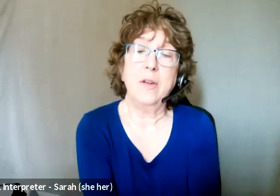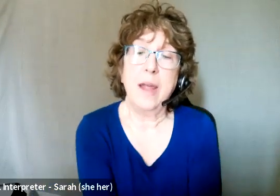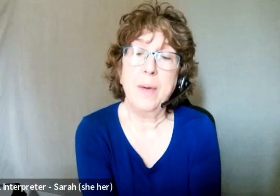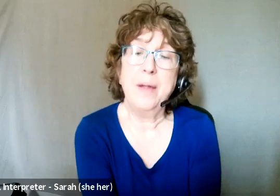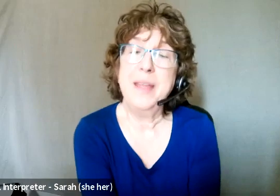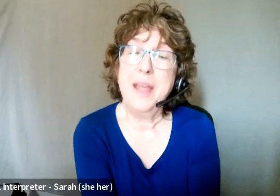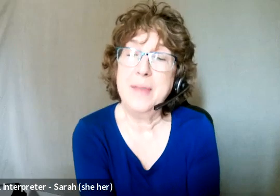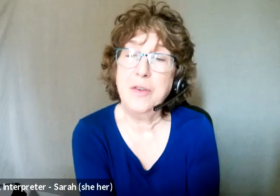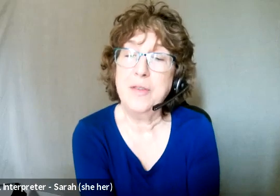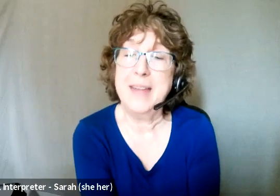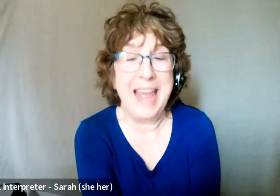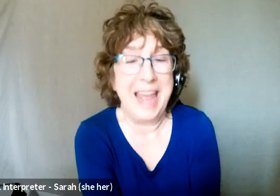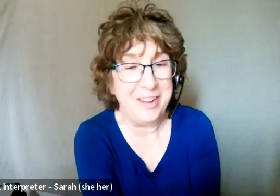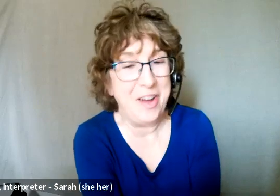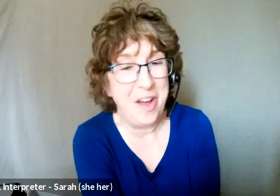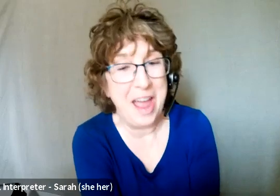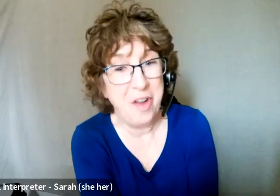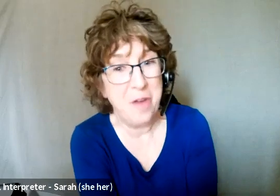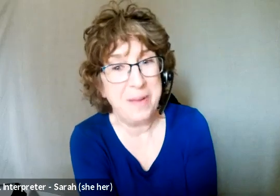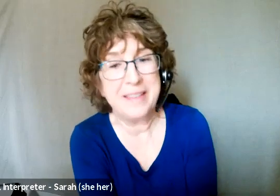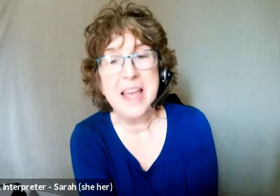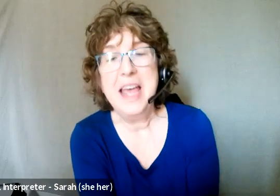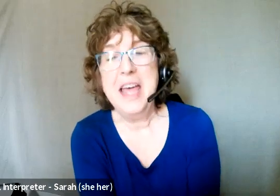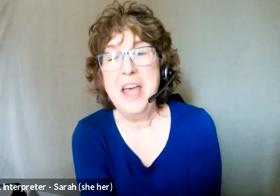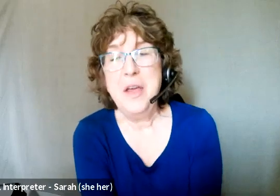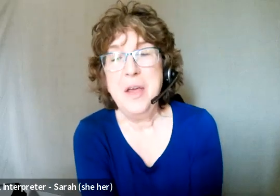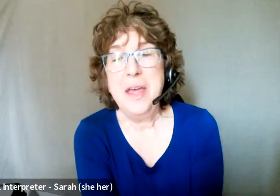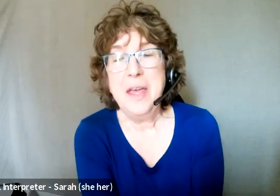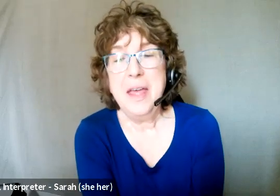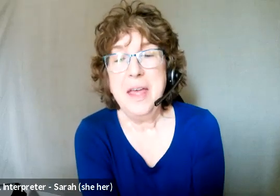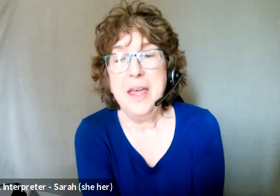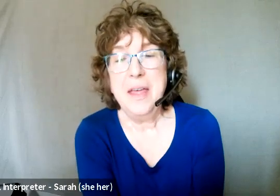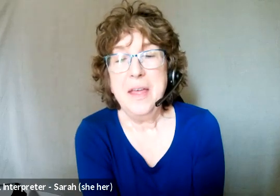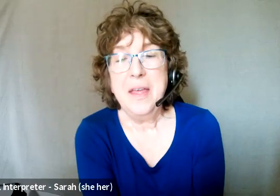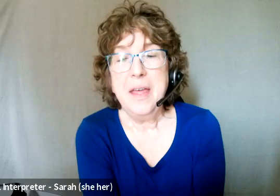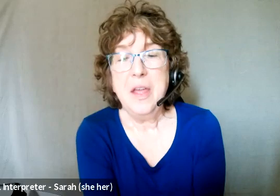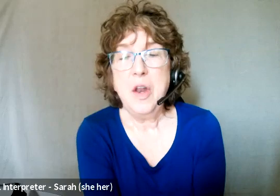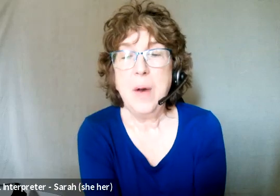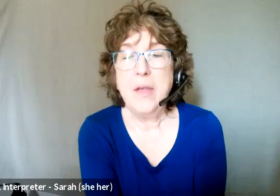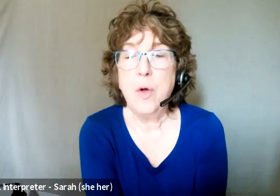So what my school experience looked like, well, it was interesting and complex.